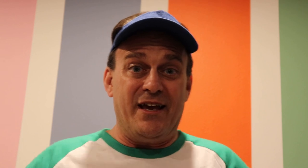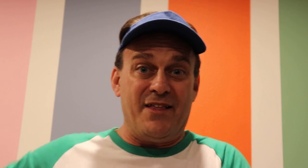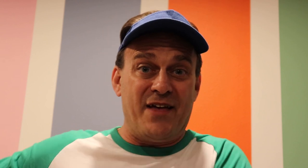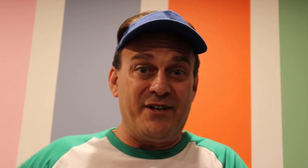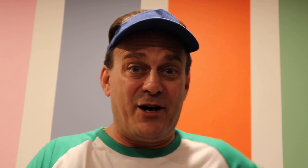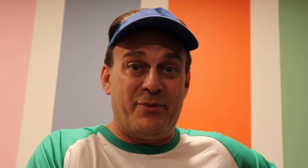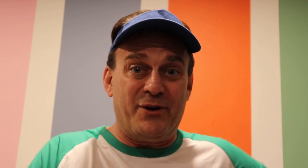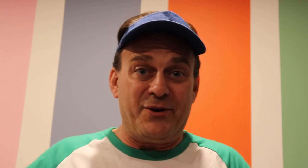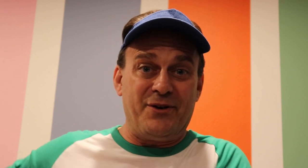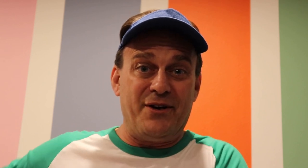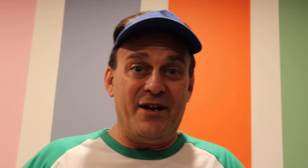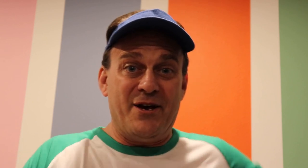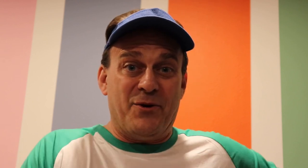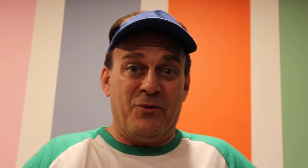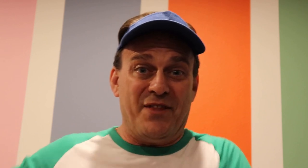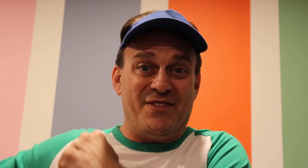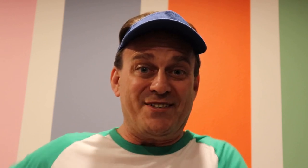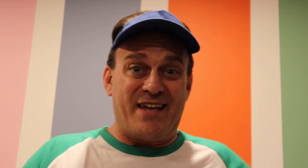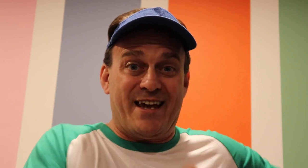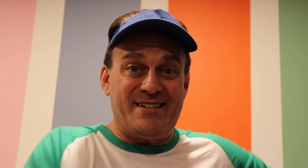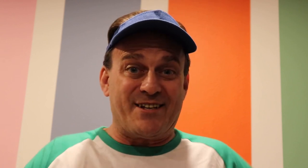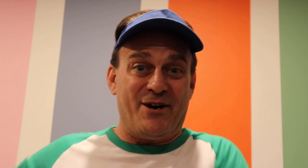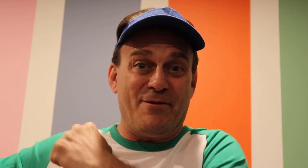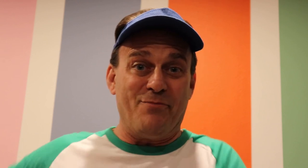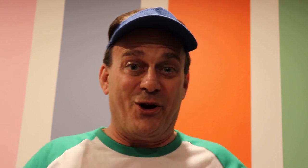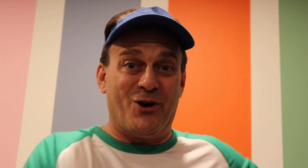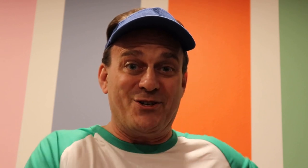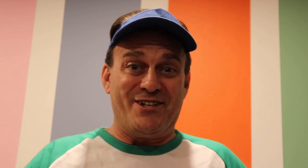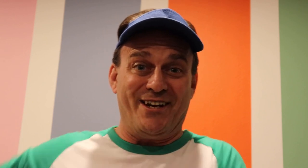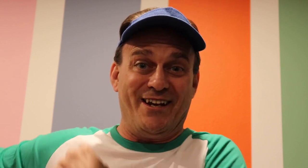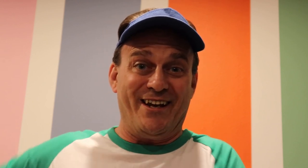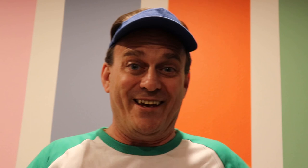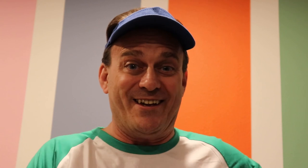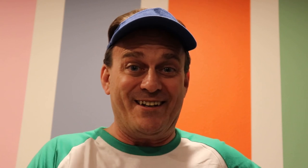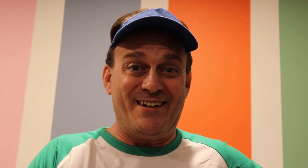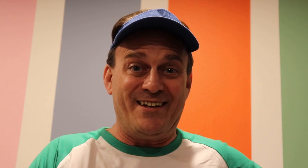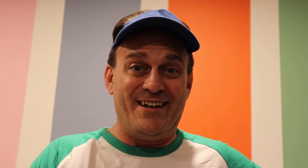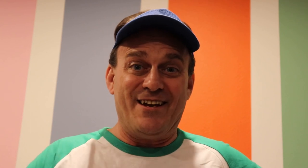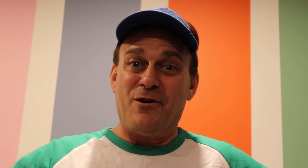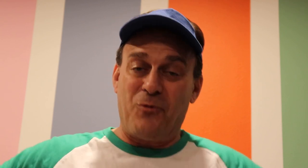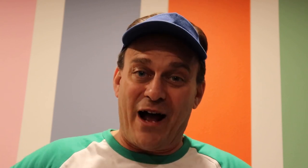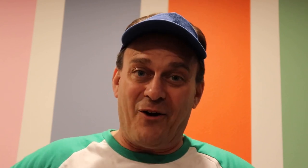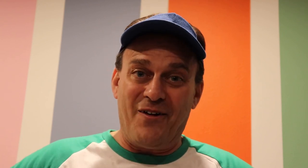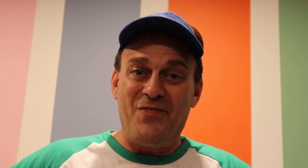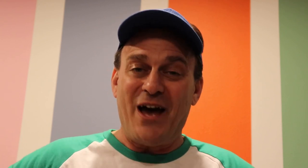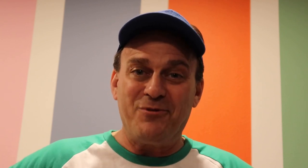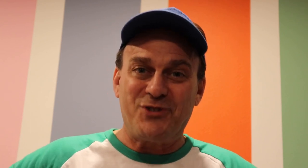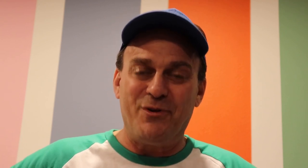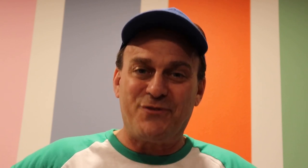in that number. When the saints come marching in. Wow, that was so much